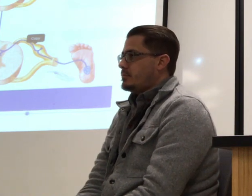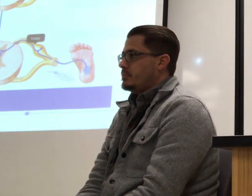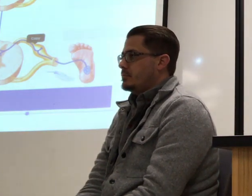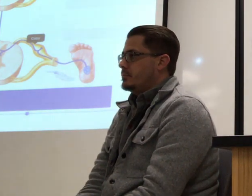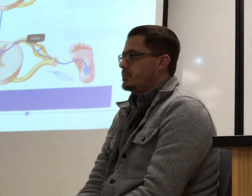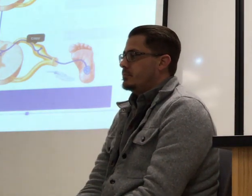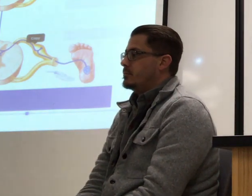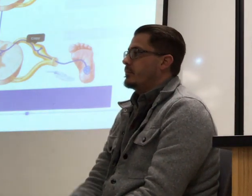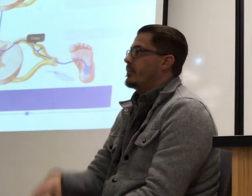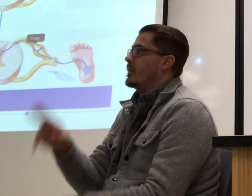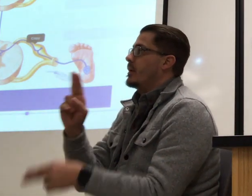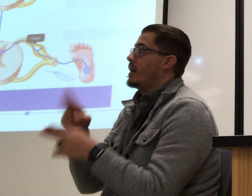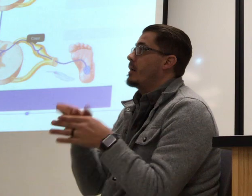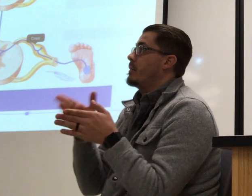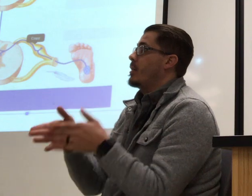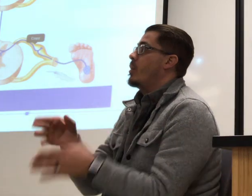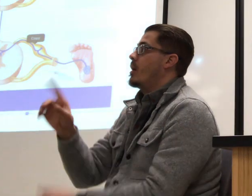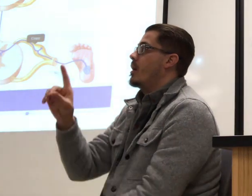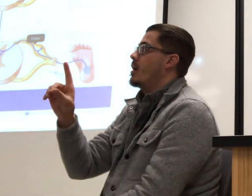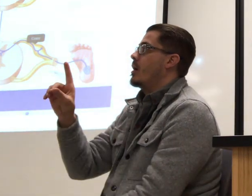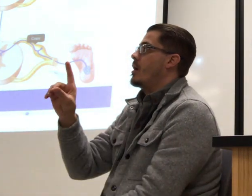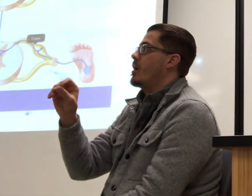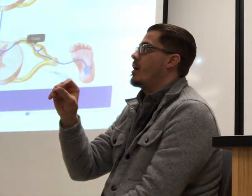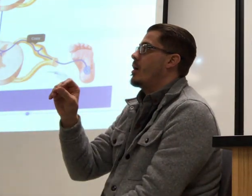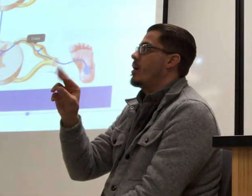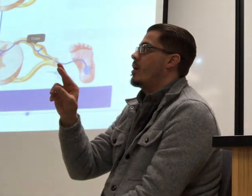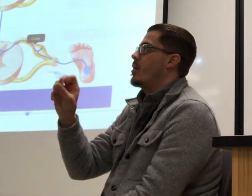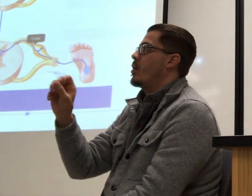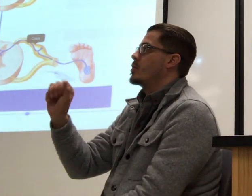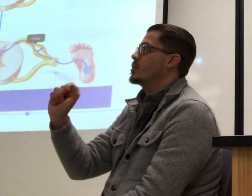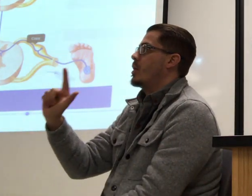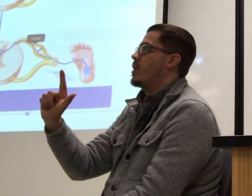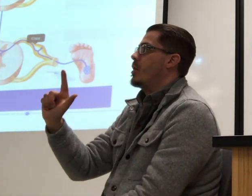The name of the pathway, dorsal column.